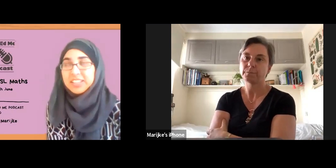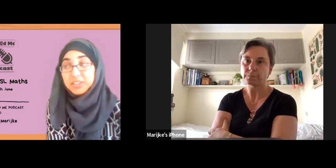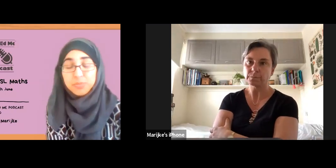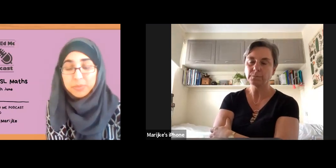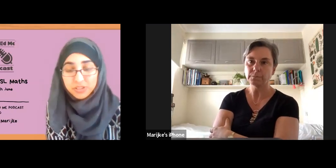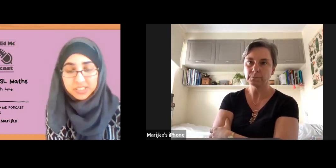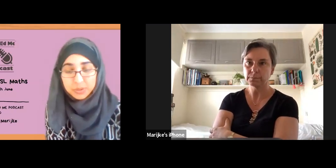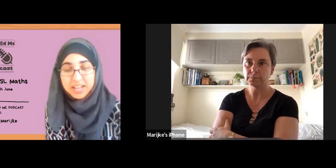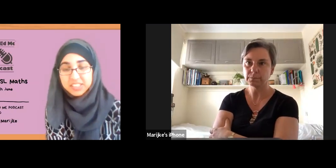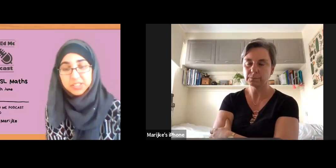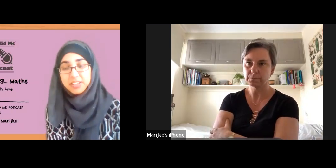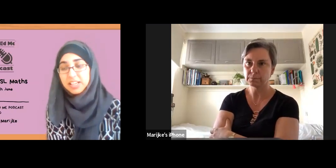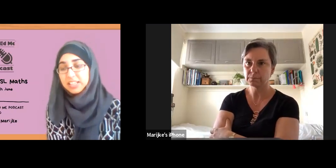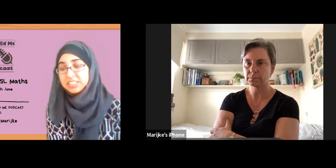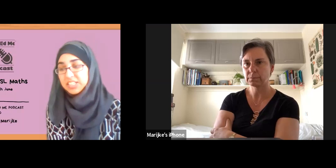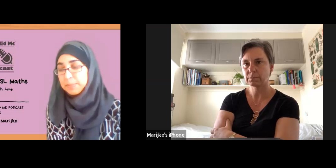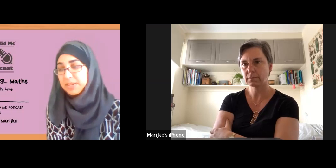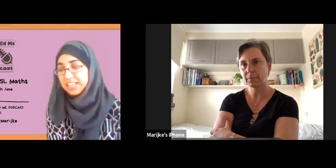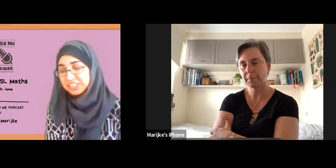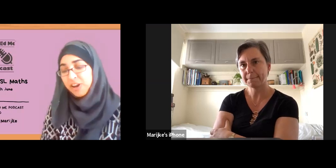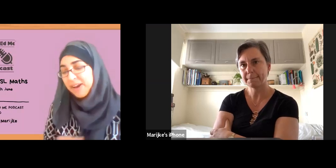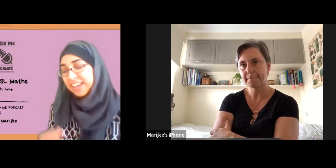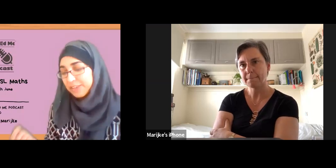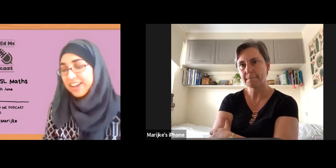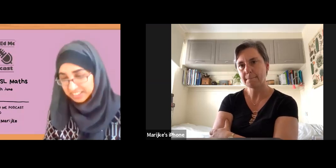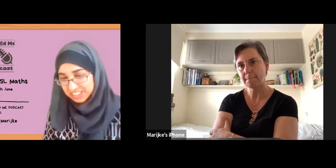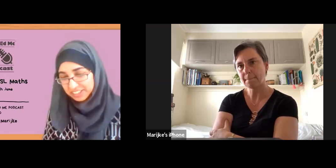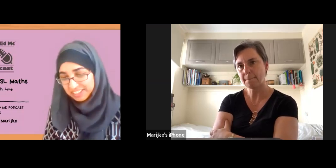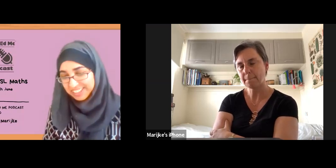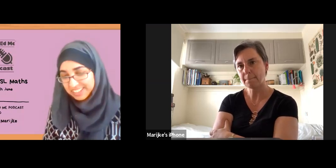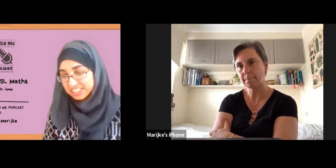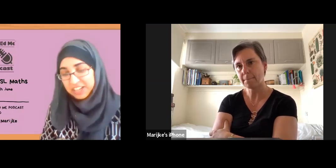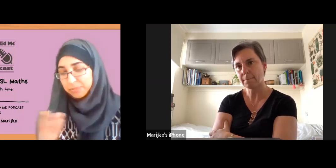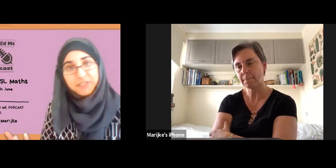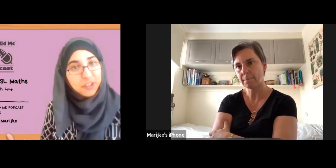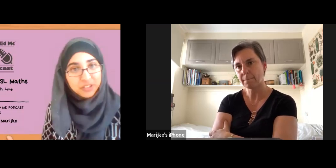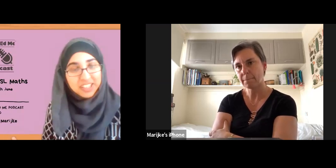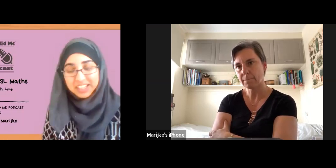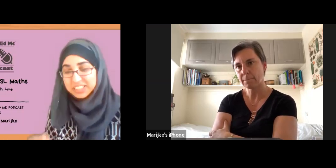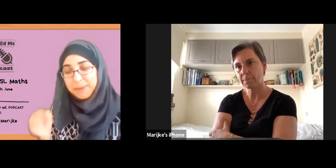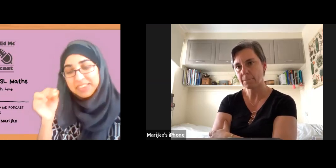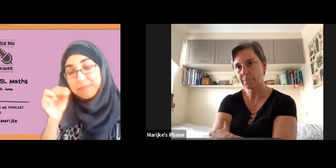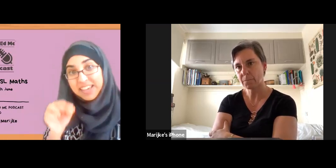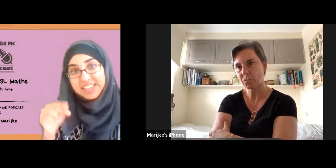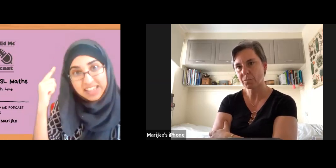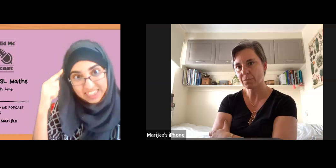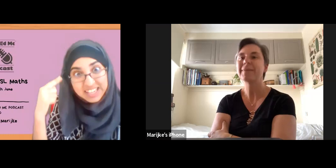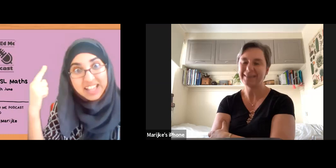you probably do this with maths as well, that it's not about getting the right answer, because that could be a fluke. It's about the method and the thinking that